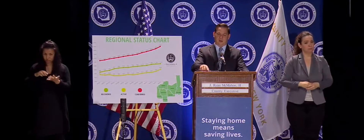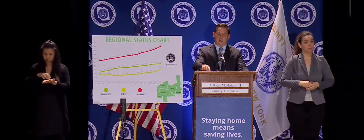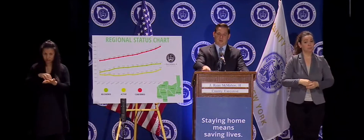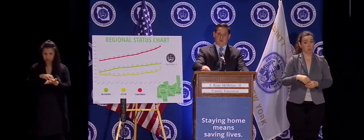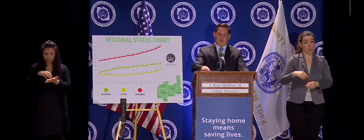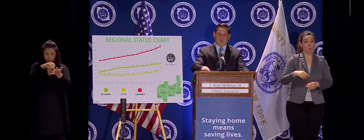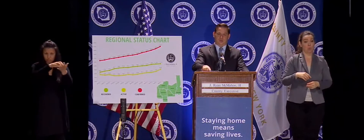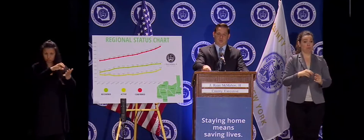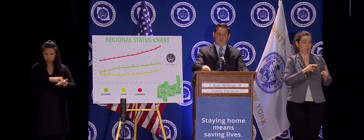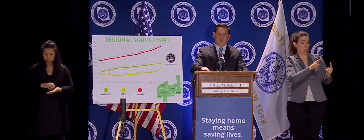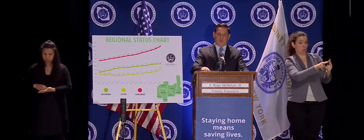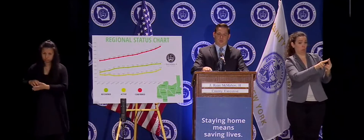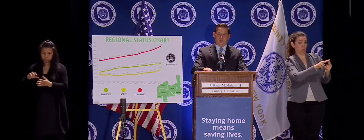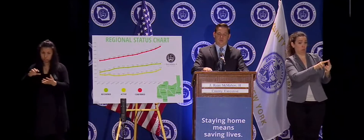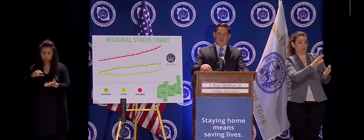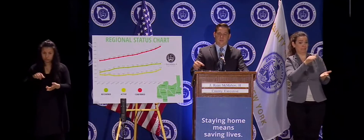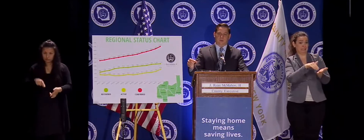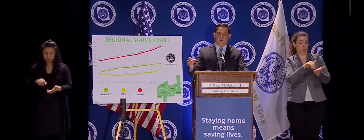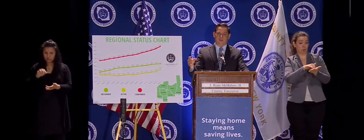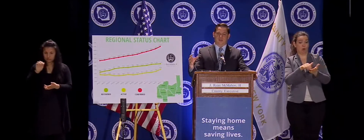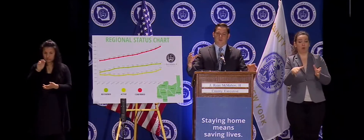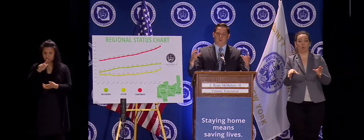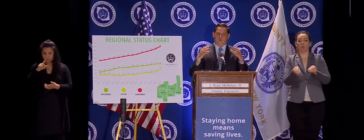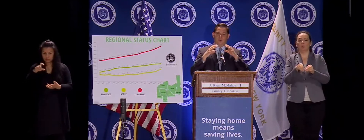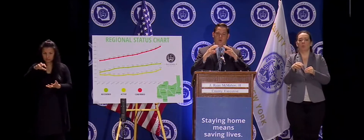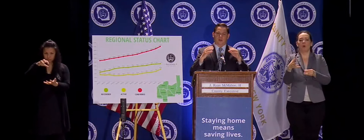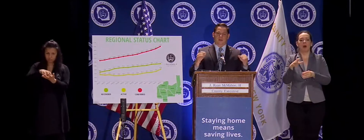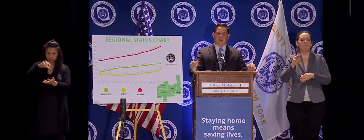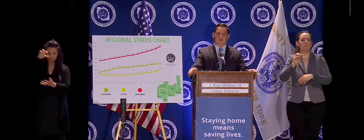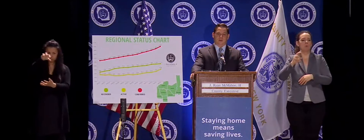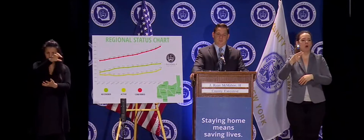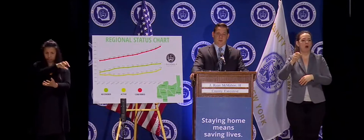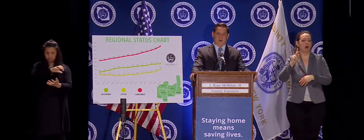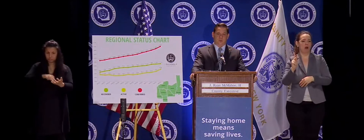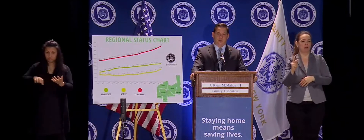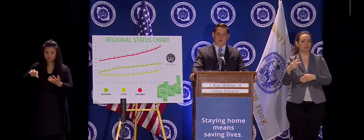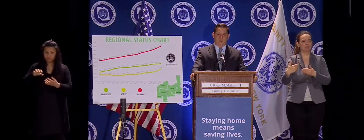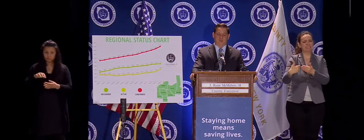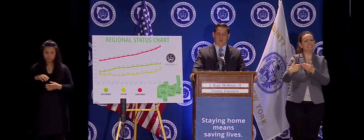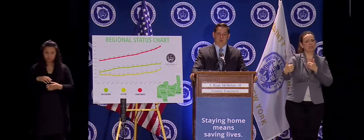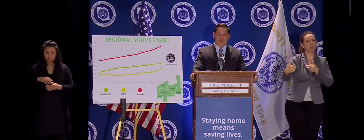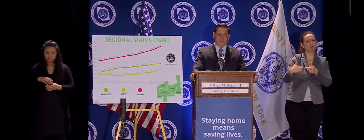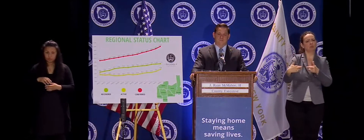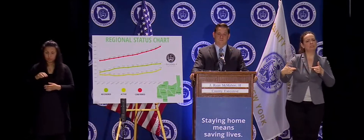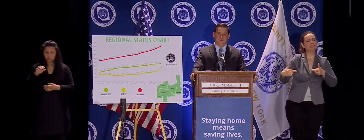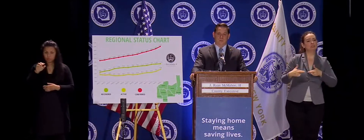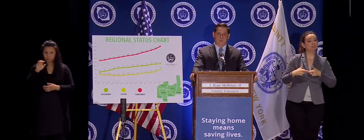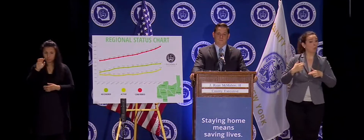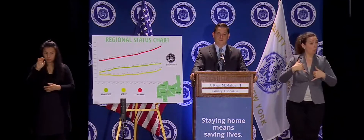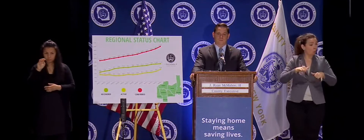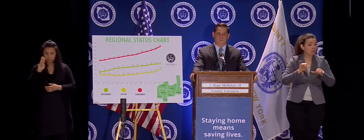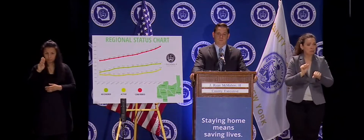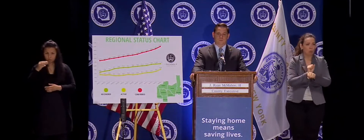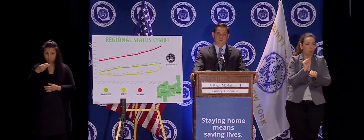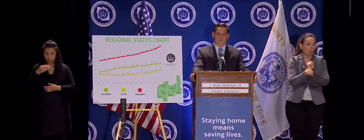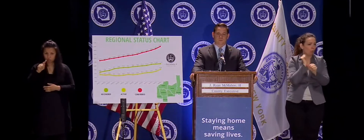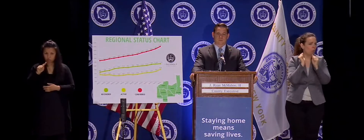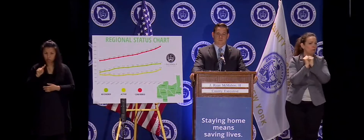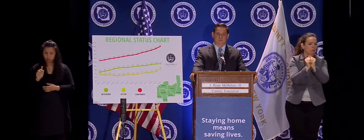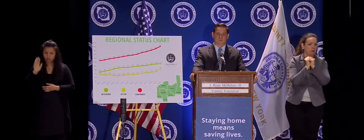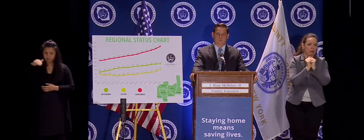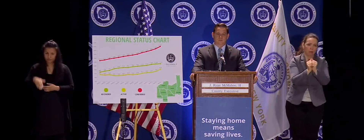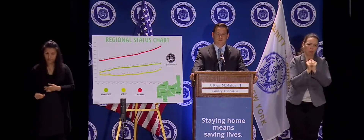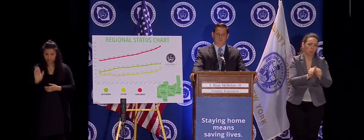Valley. Those are the two separate regions, but we've been working together related to Restart planning. Is there a county that will hold